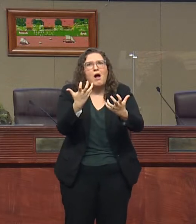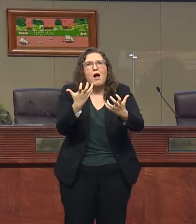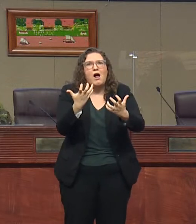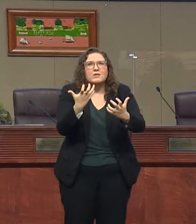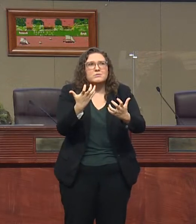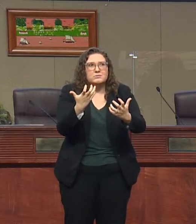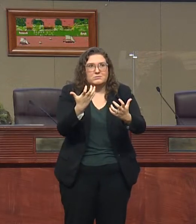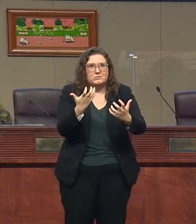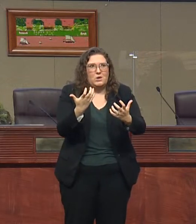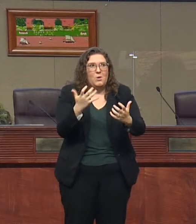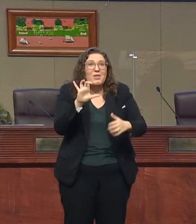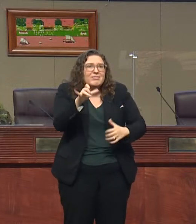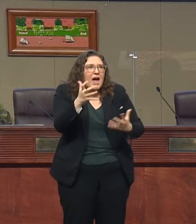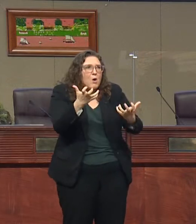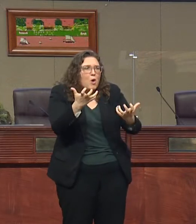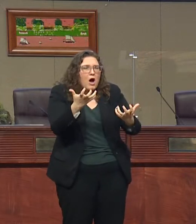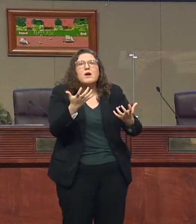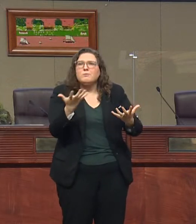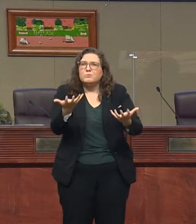demand.